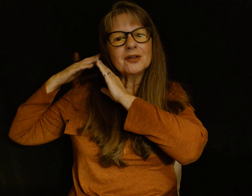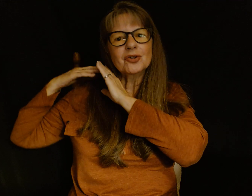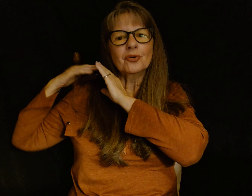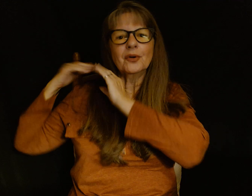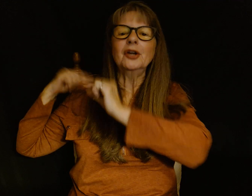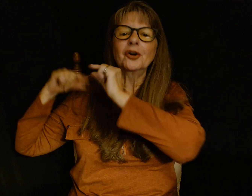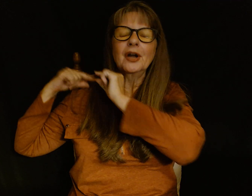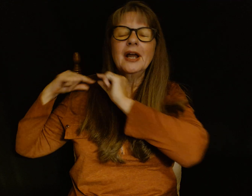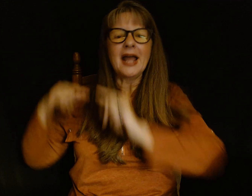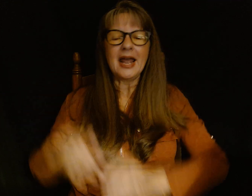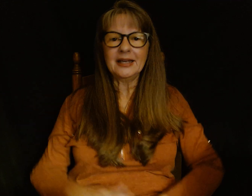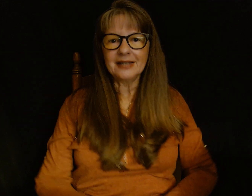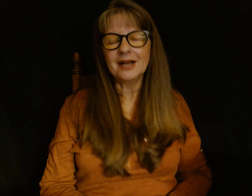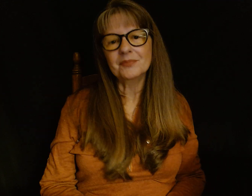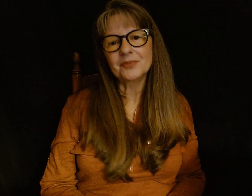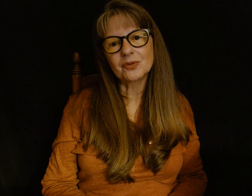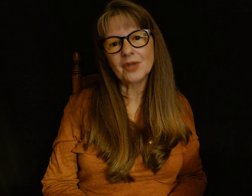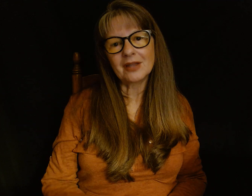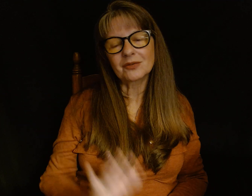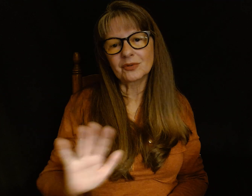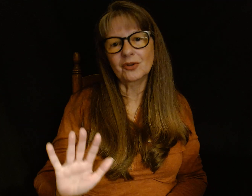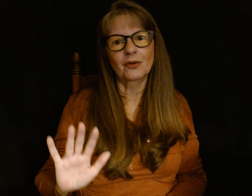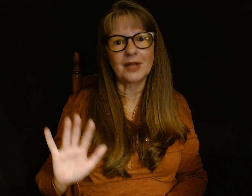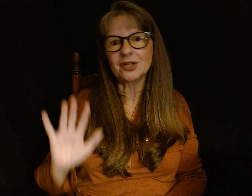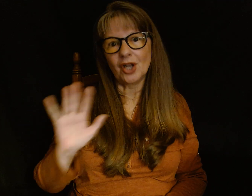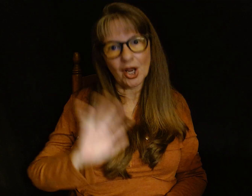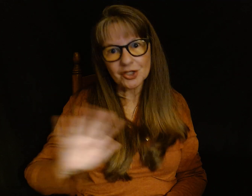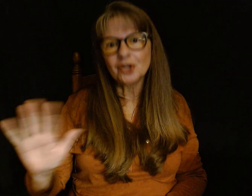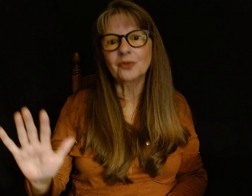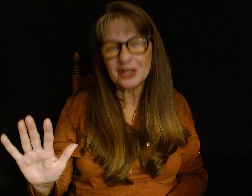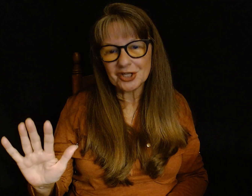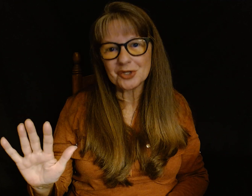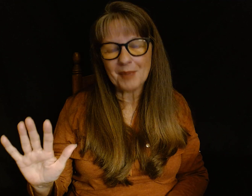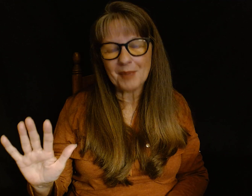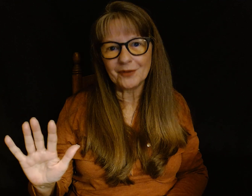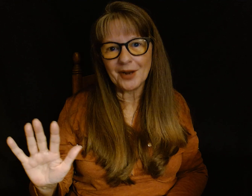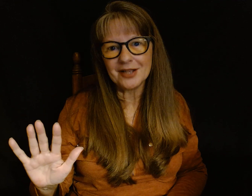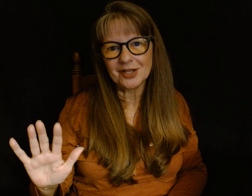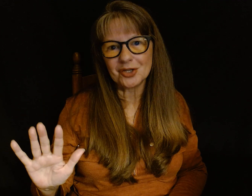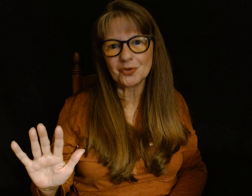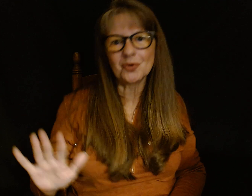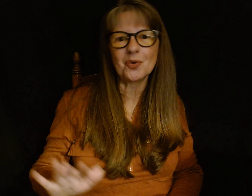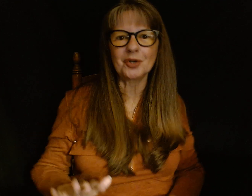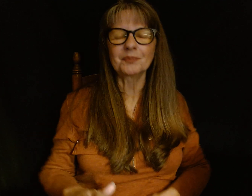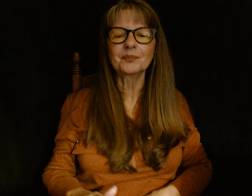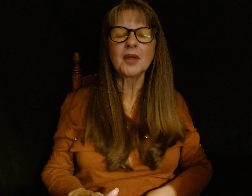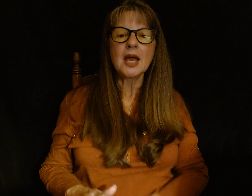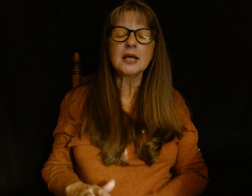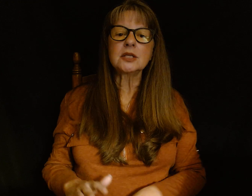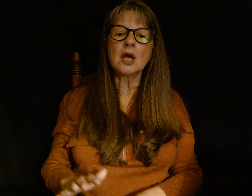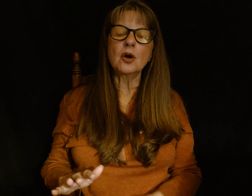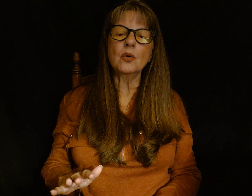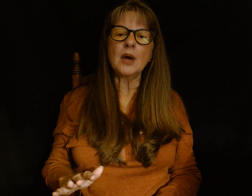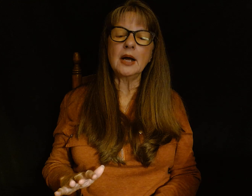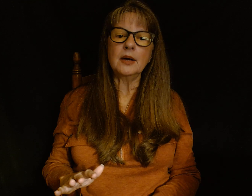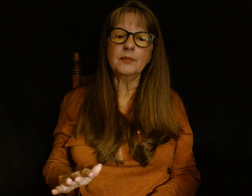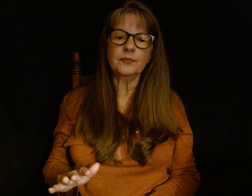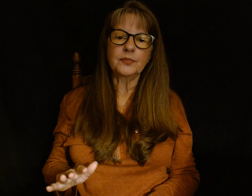your ear. And so that's a lot of generations back for ancestral work. So that's